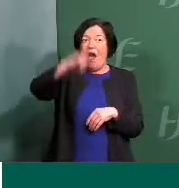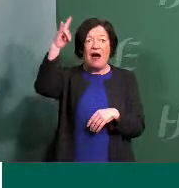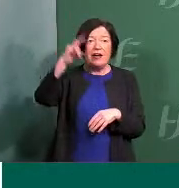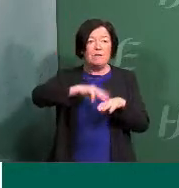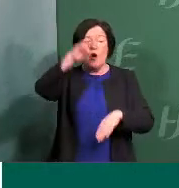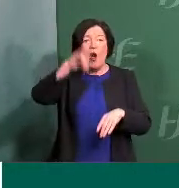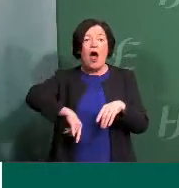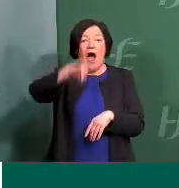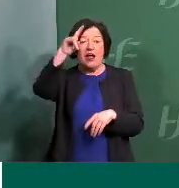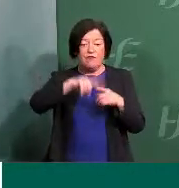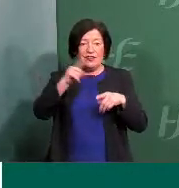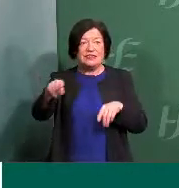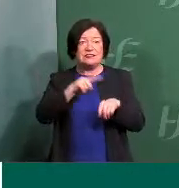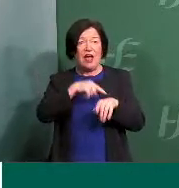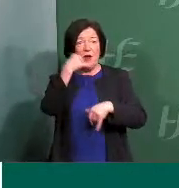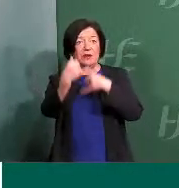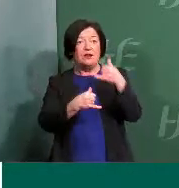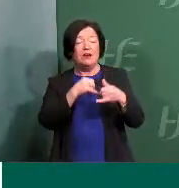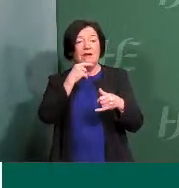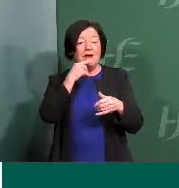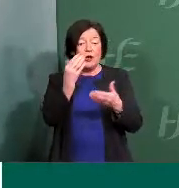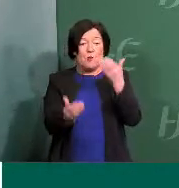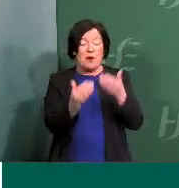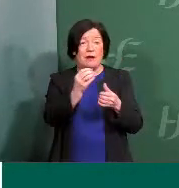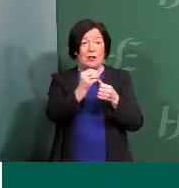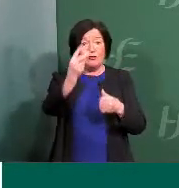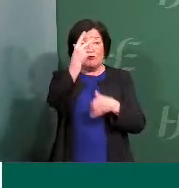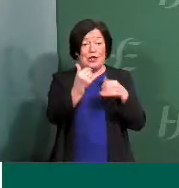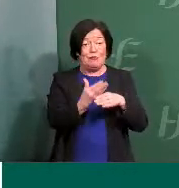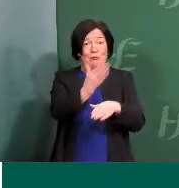much higher for this time of year compared to the previous 3 years.